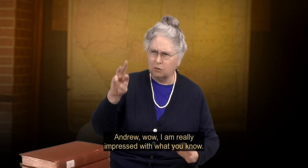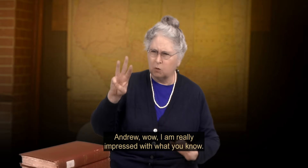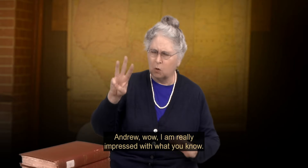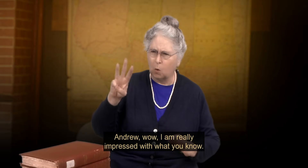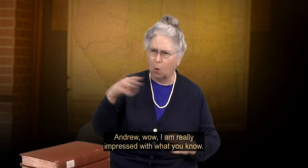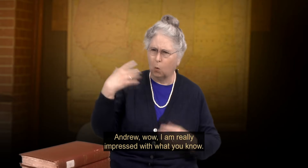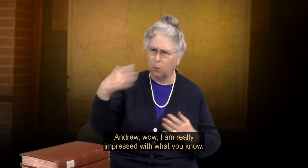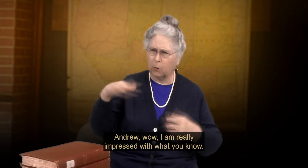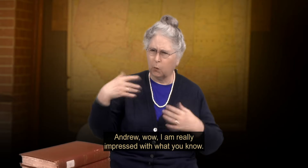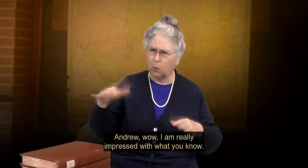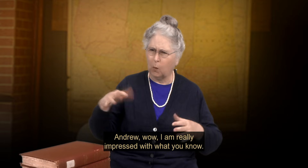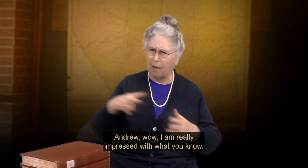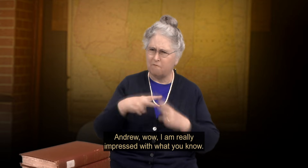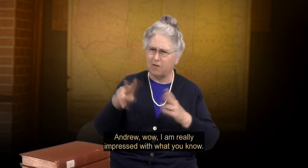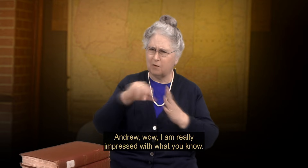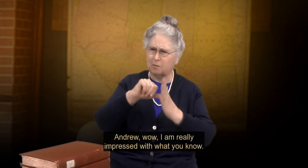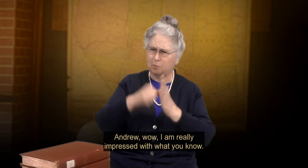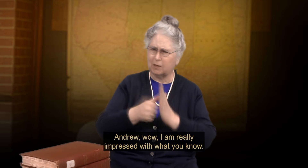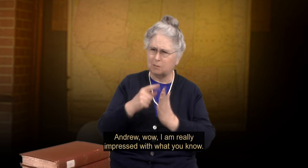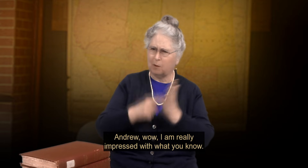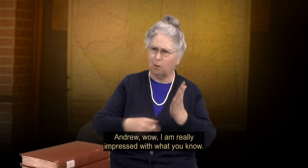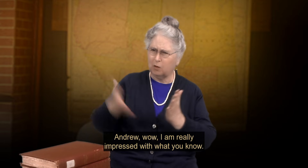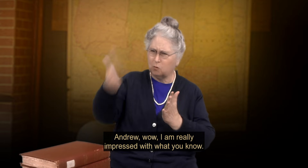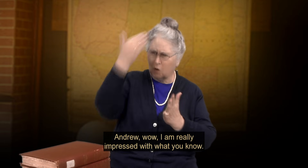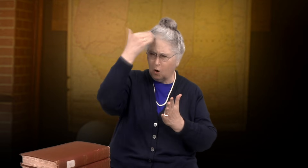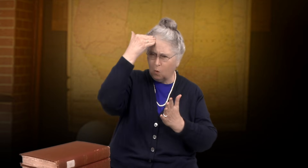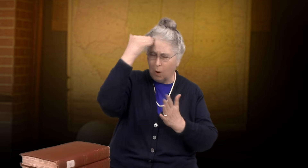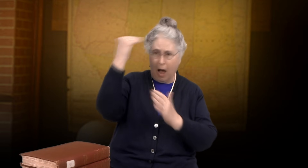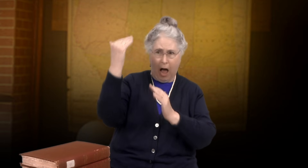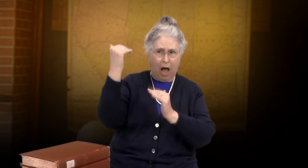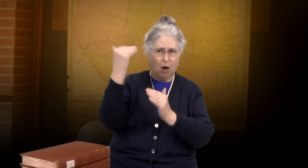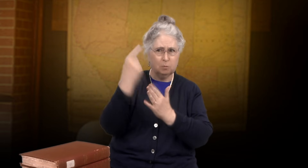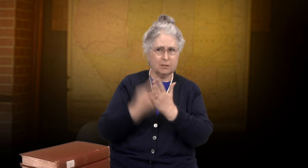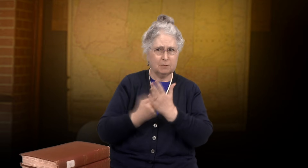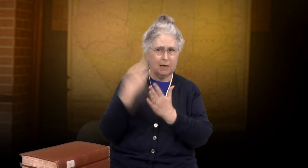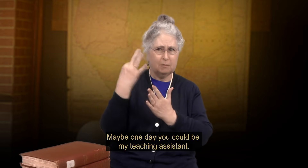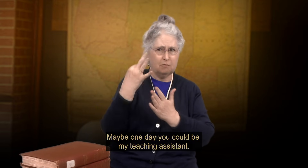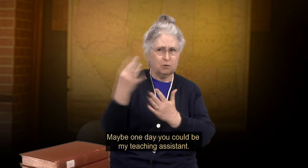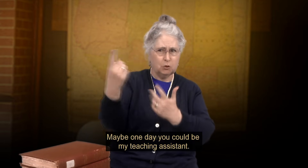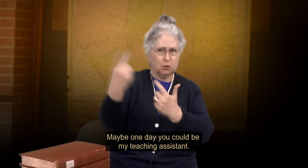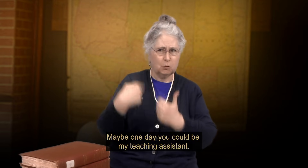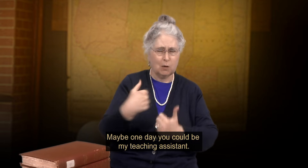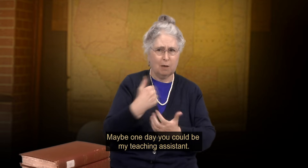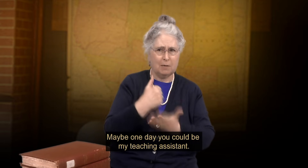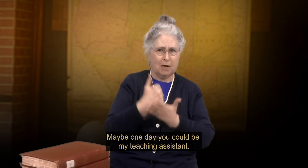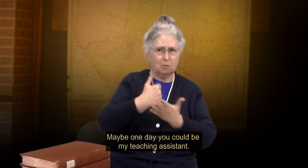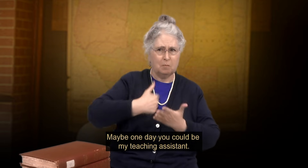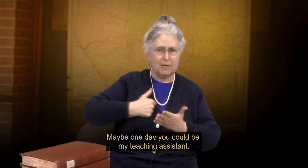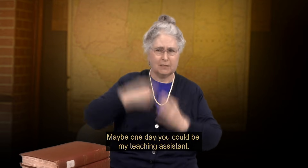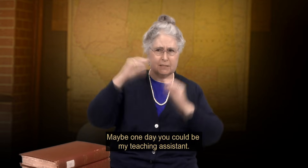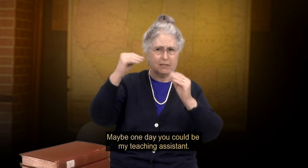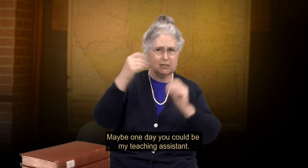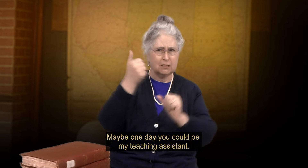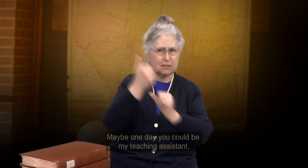Andrew, wow, I'm really impressed with what you know. Maybe one day you could be my teaching assistant.